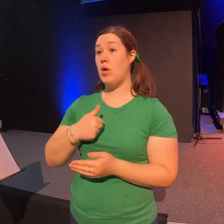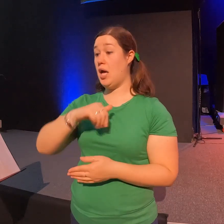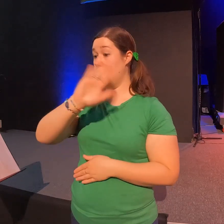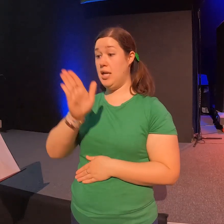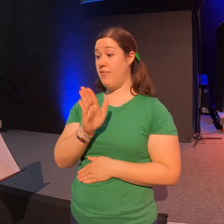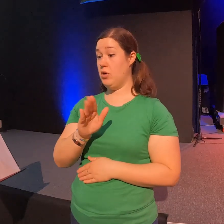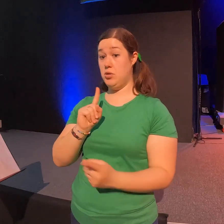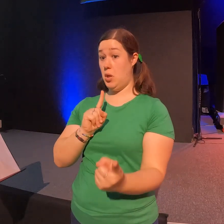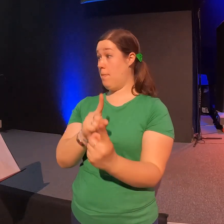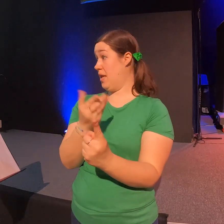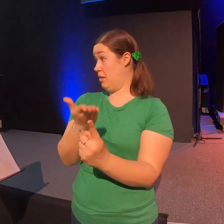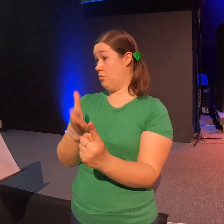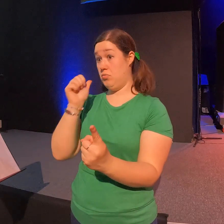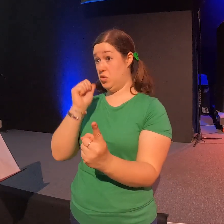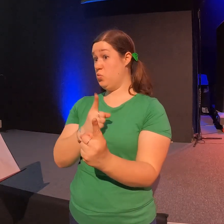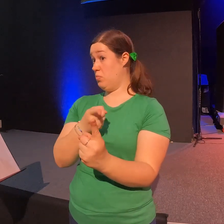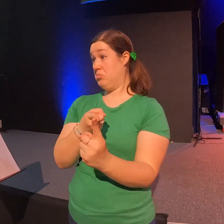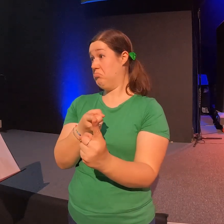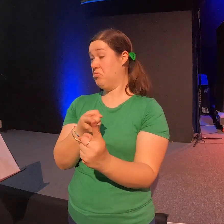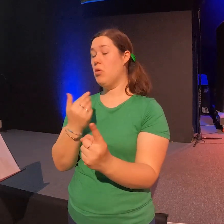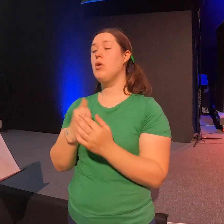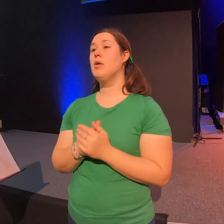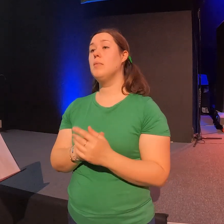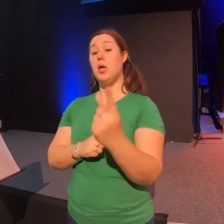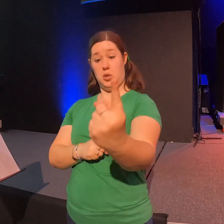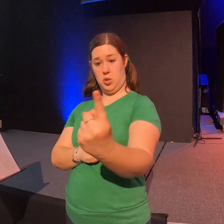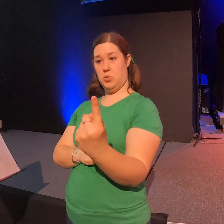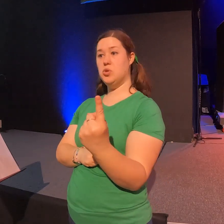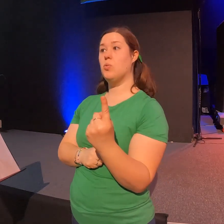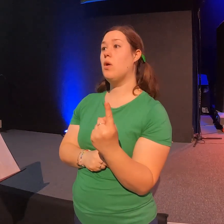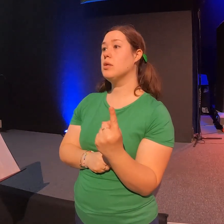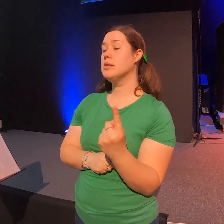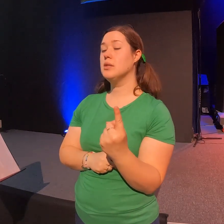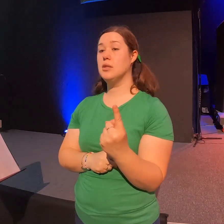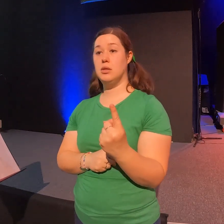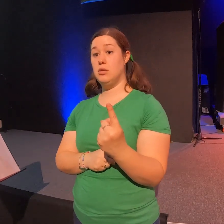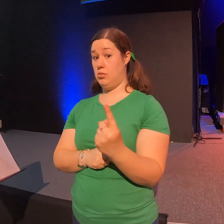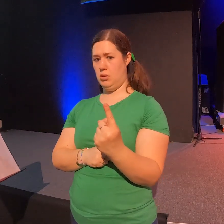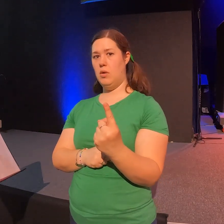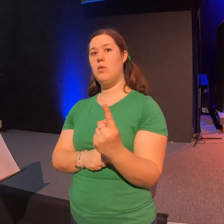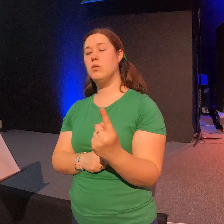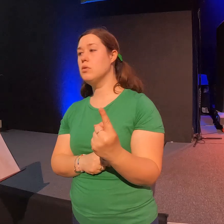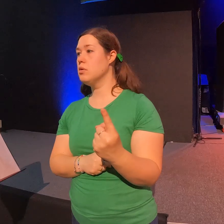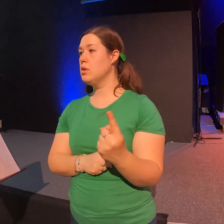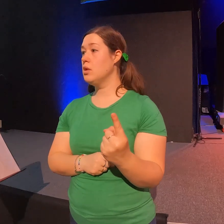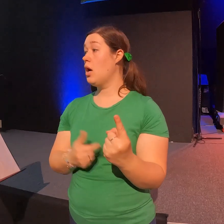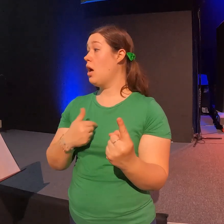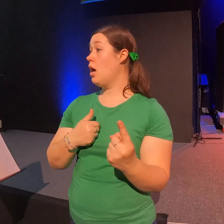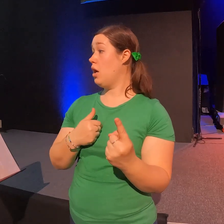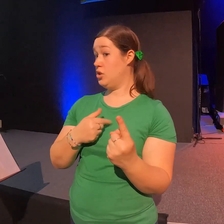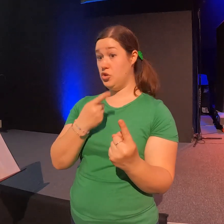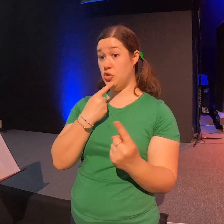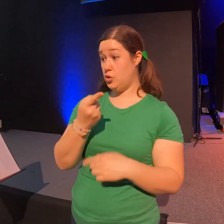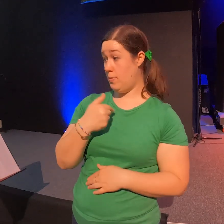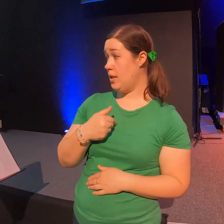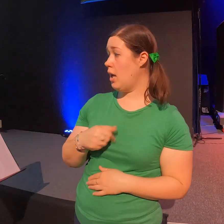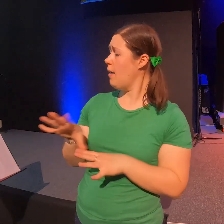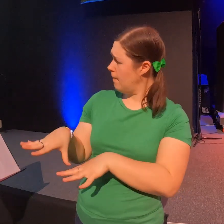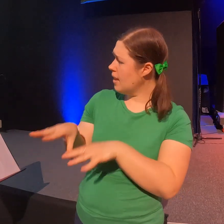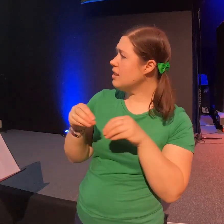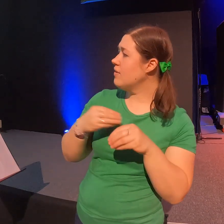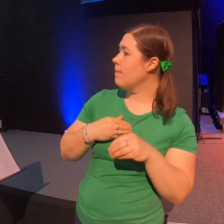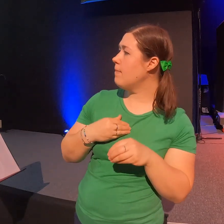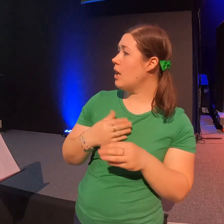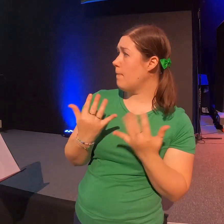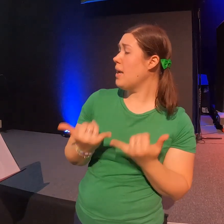interested in the church. And she said, well, I'm leaving my current church, and I'm interested in yours. And I said, well, let me ask you, why are you